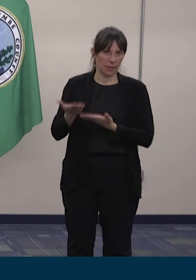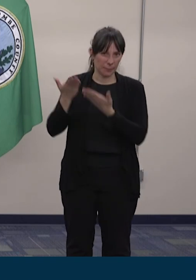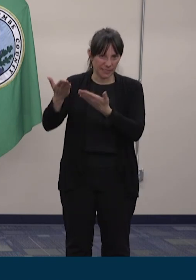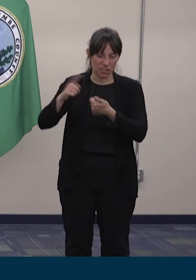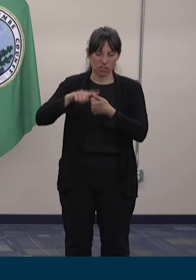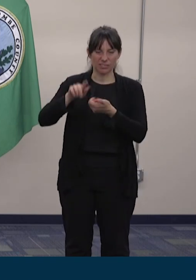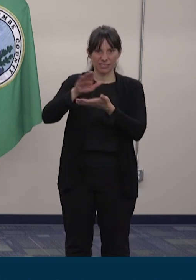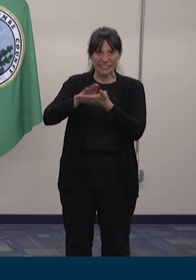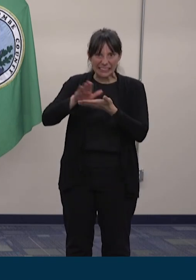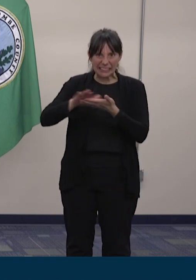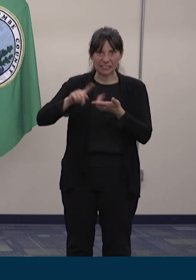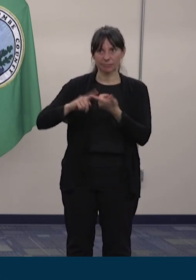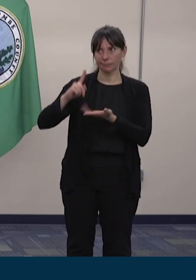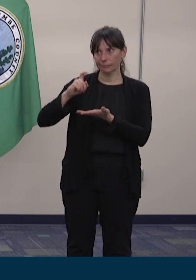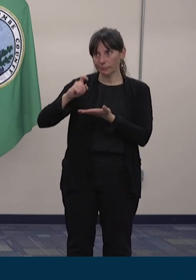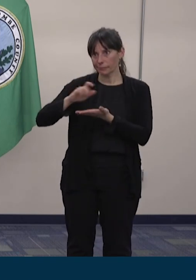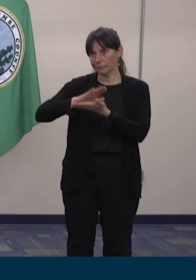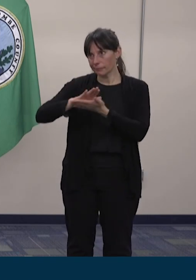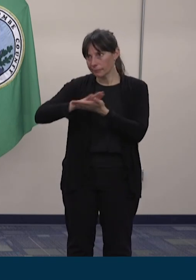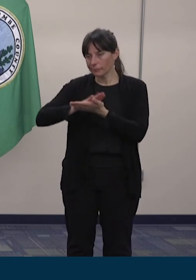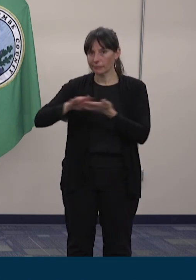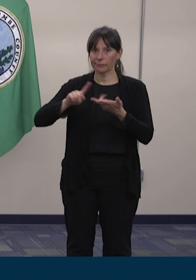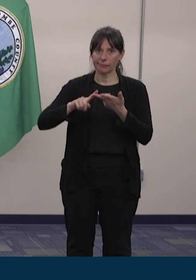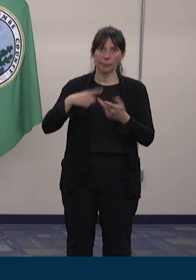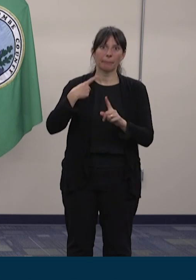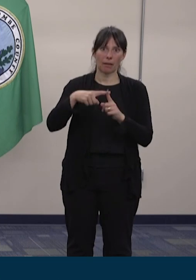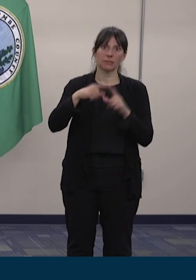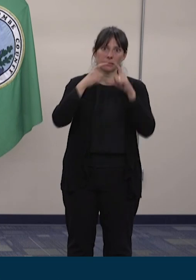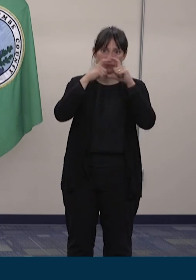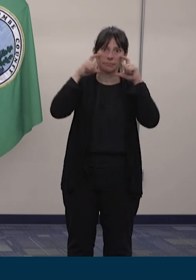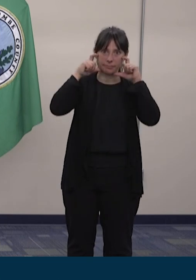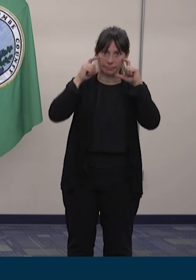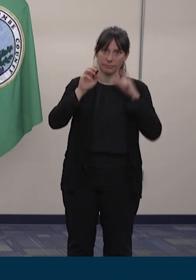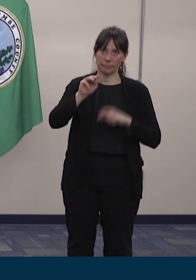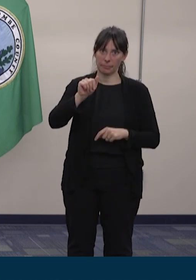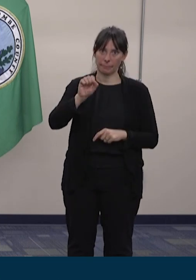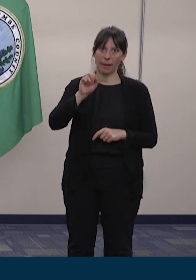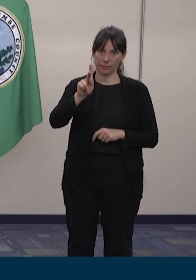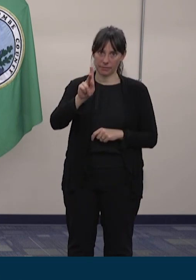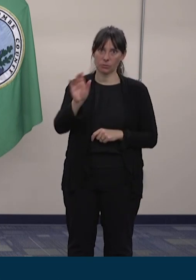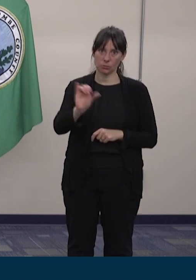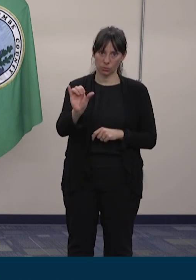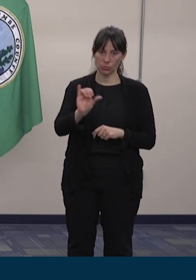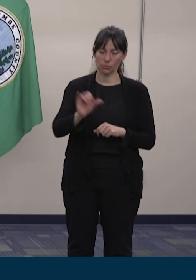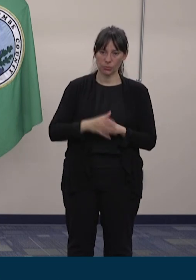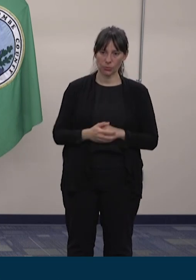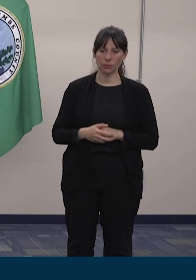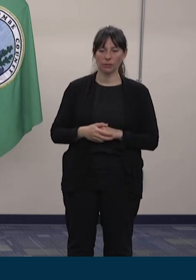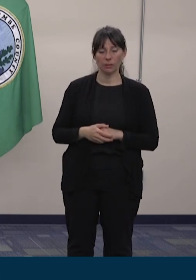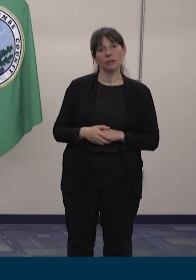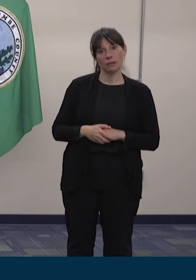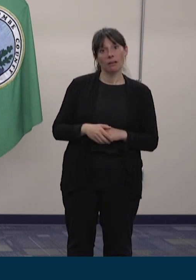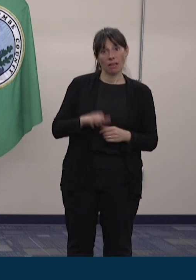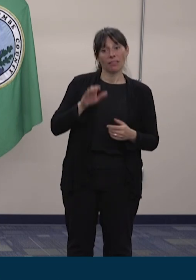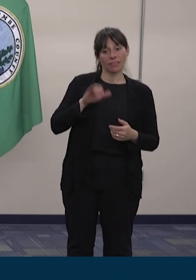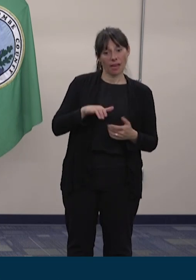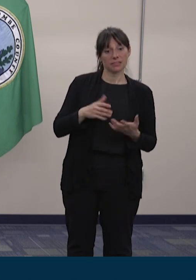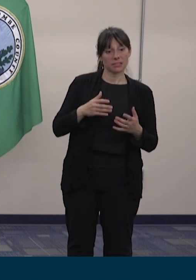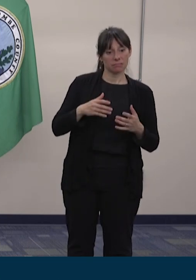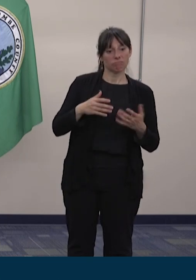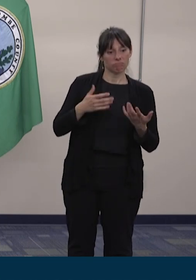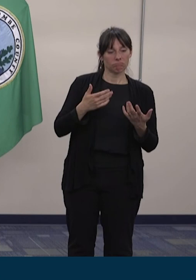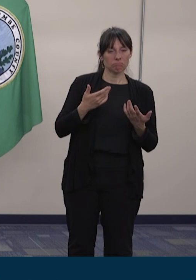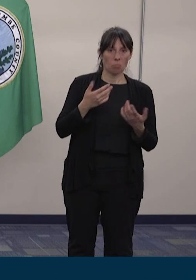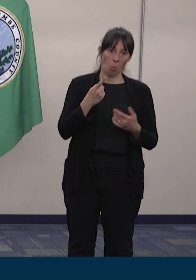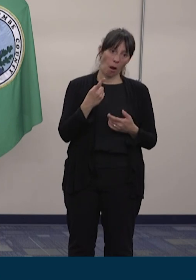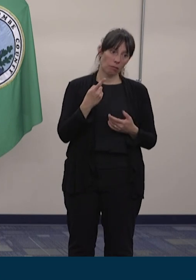guías sanitation, de and the salud use of como face coverings. la sanitización y el usar las This mascarillas o relaxation of tapabocas. restrictions Estas does not